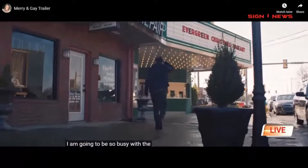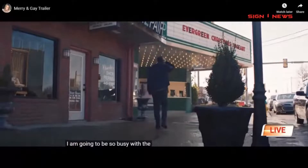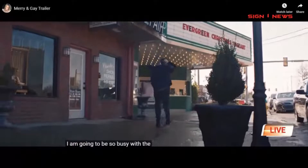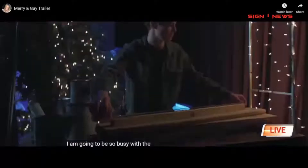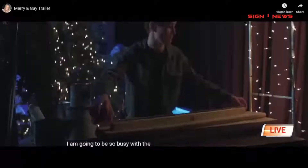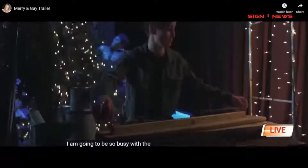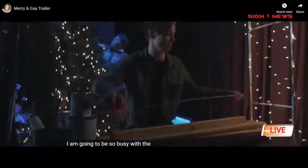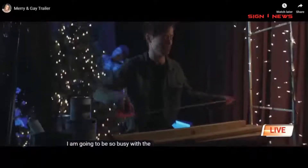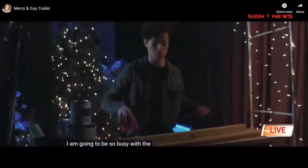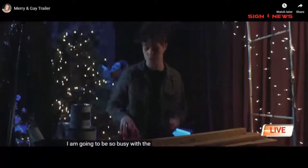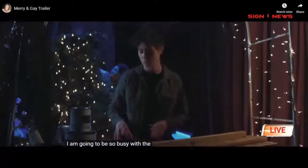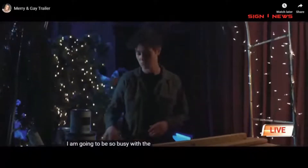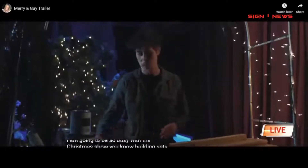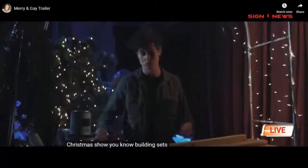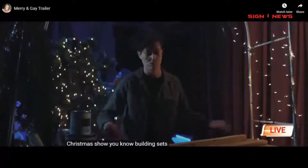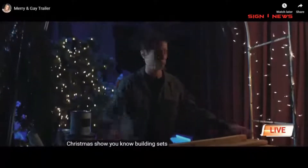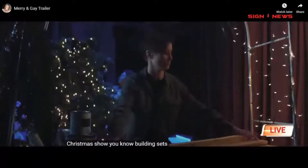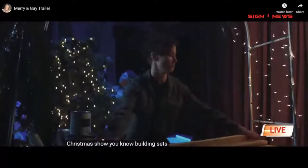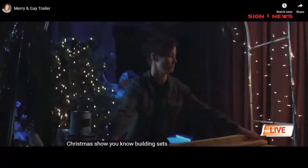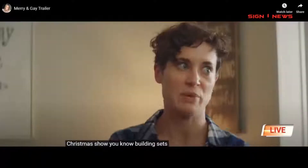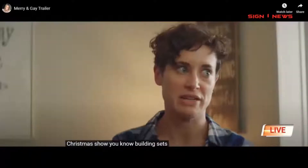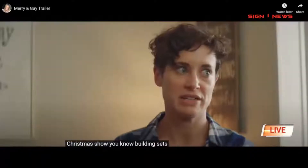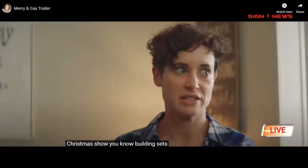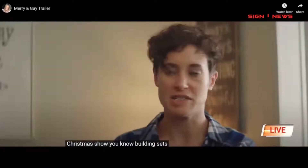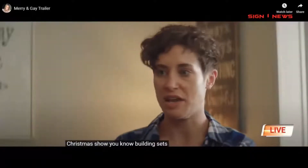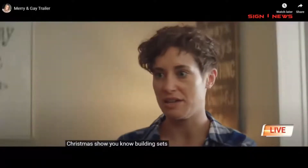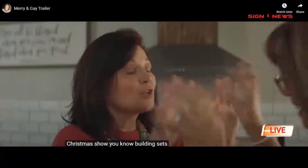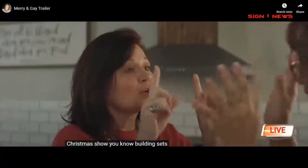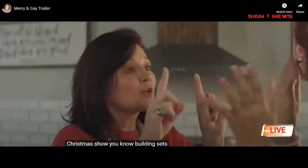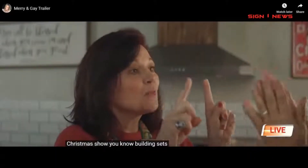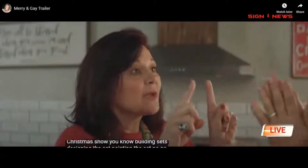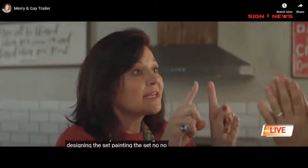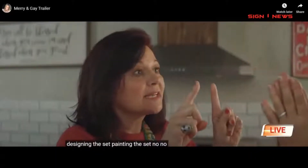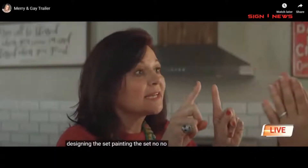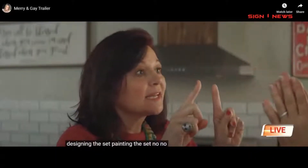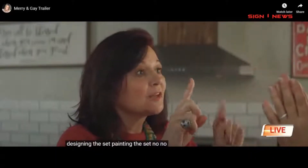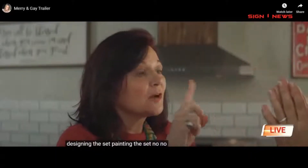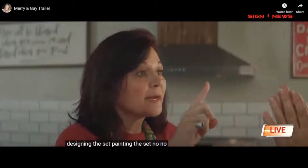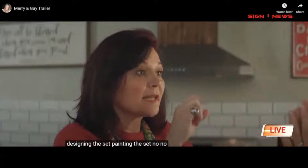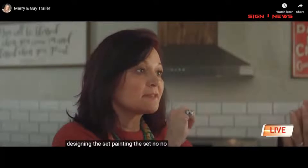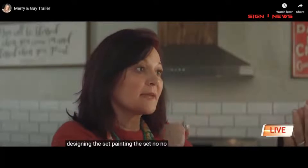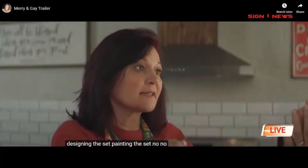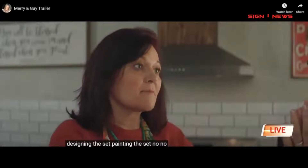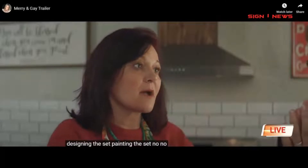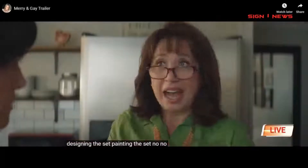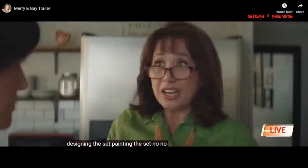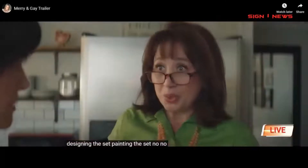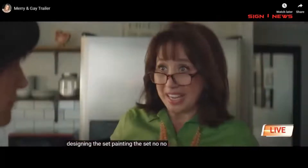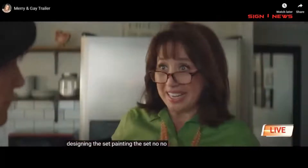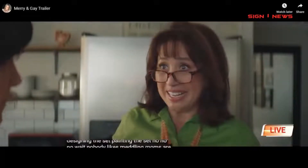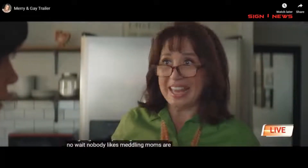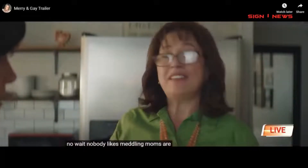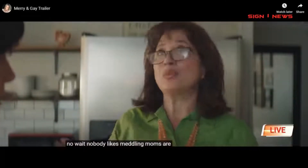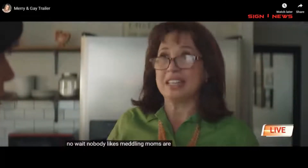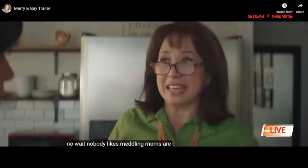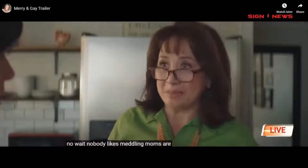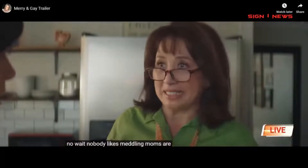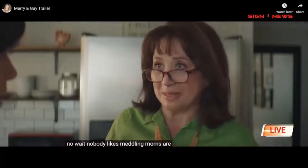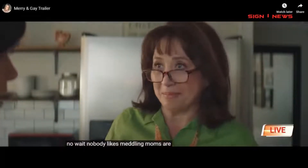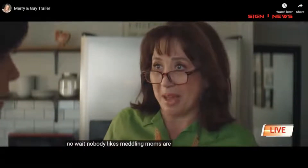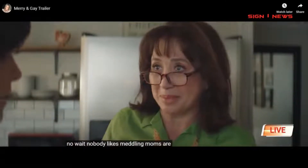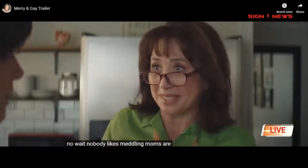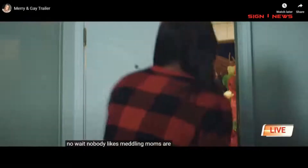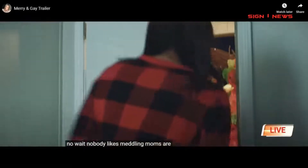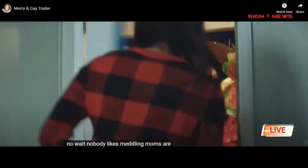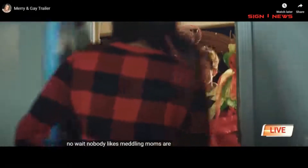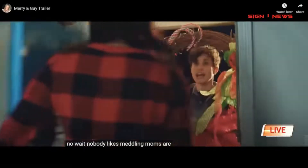show, you know, building sets, designing the set, painting the set. No, wait. Nobody likes meddling moms. Are you kidding? Everyone likes meddling